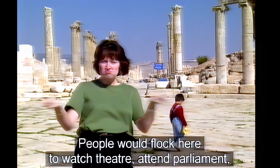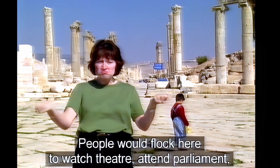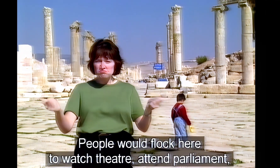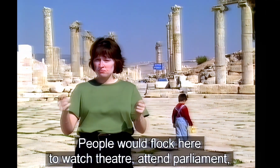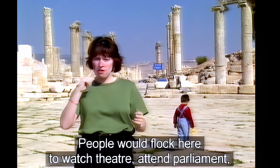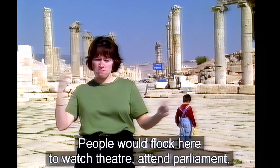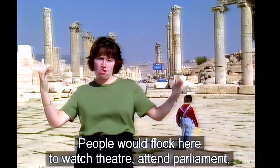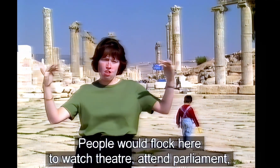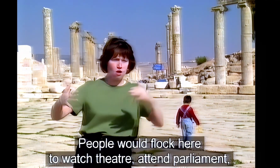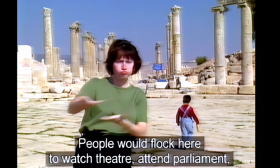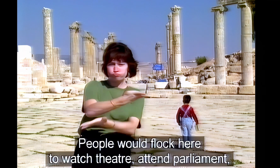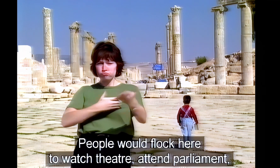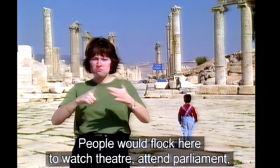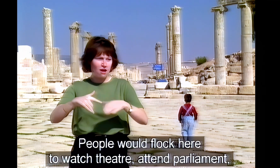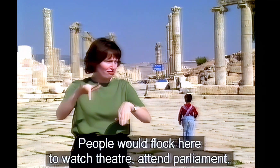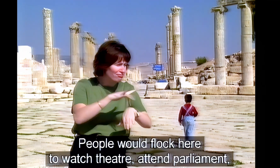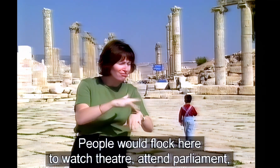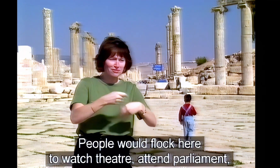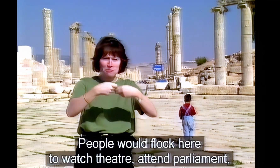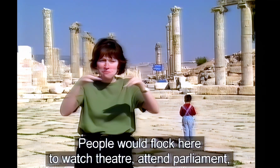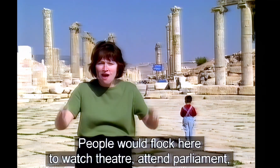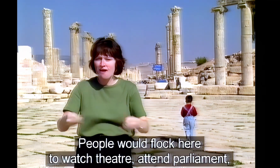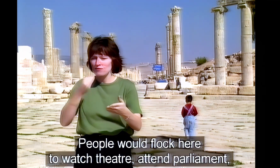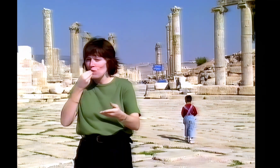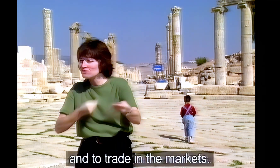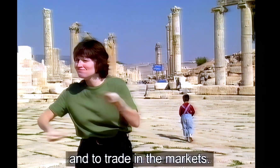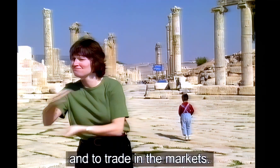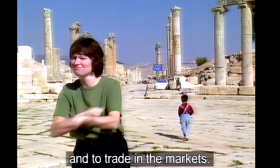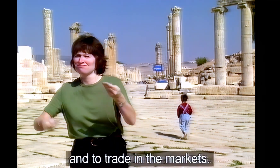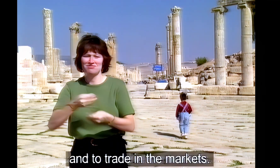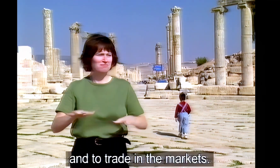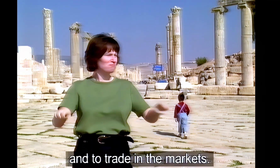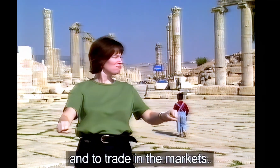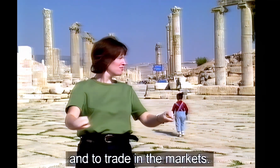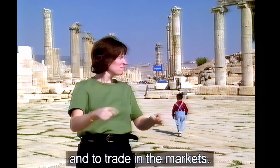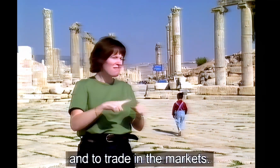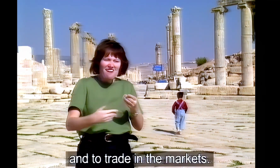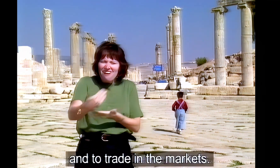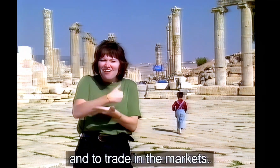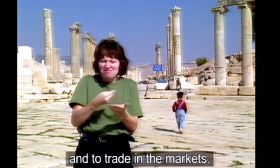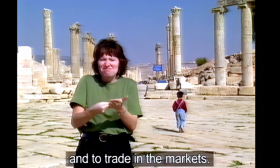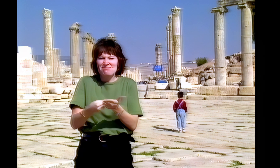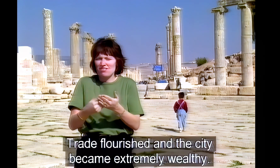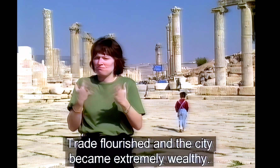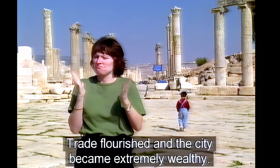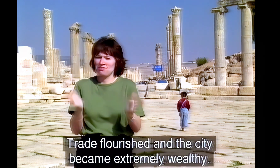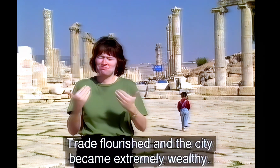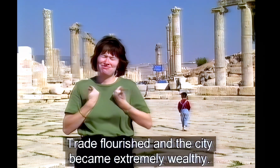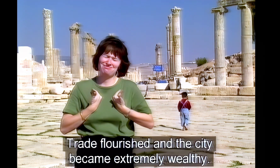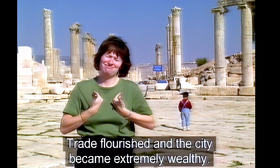People would flock here to watch theatre, attend parliament, and to trade in the markets. Trade flourished and the city became